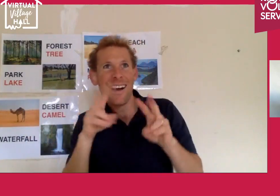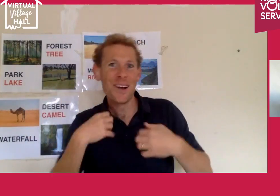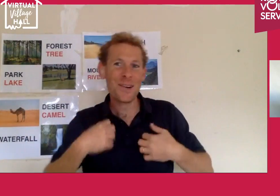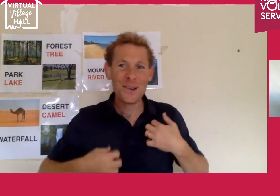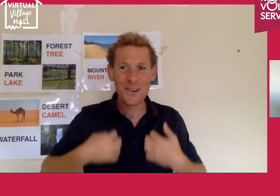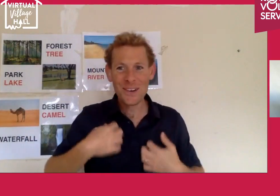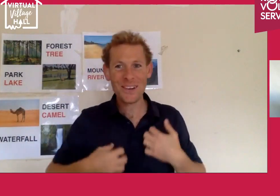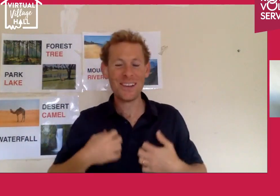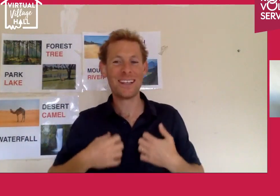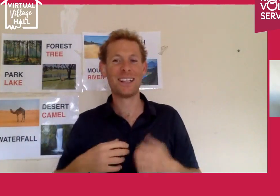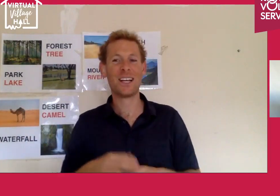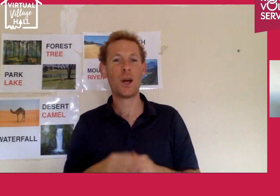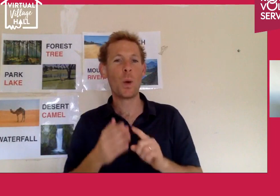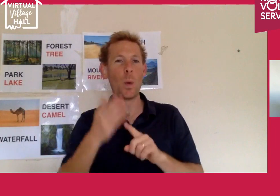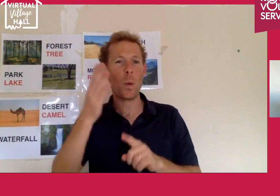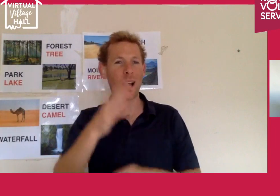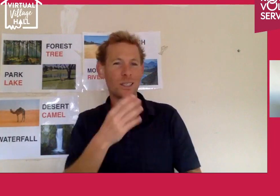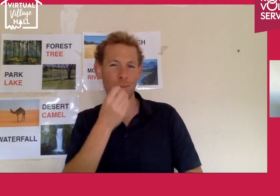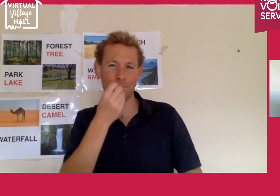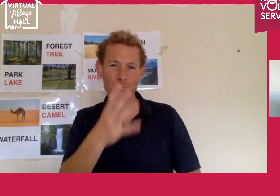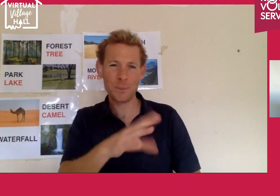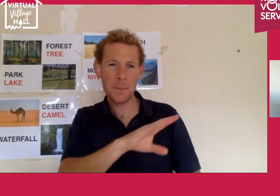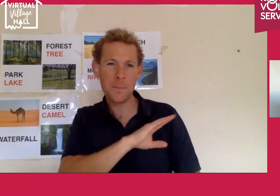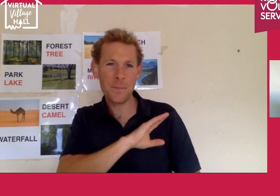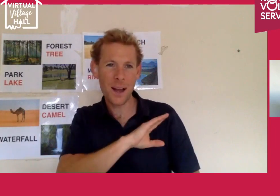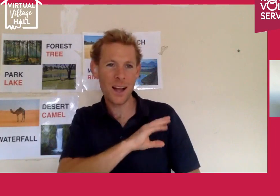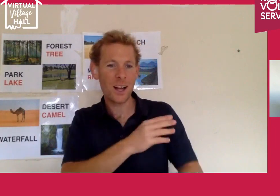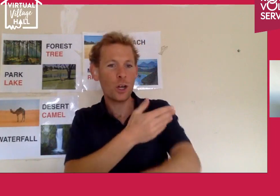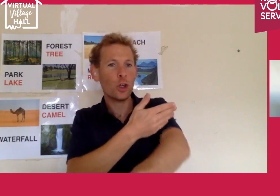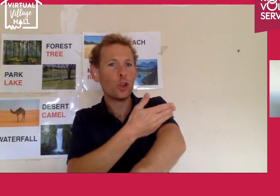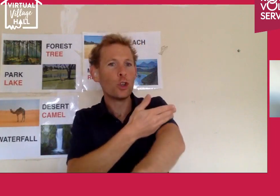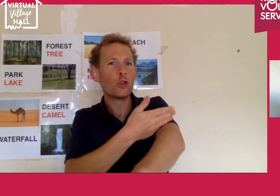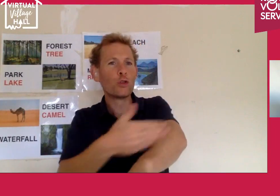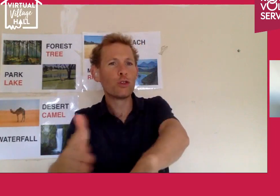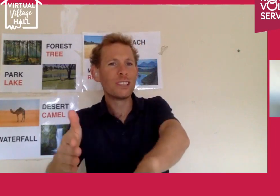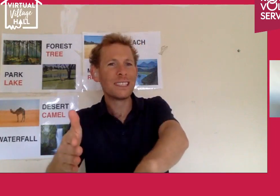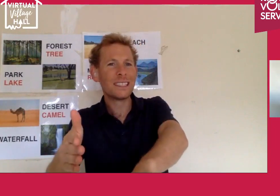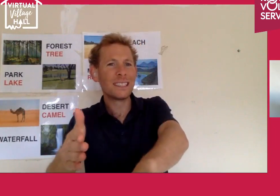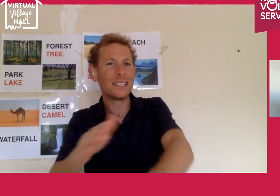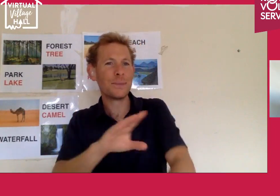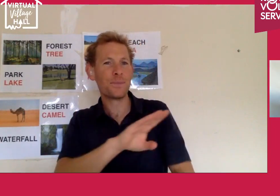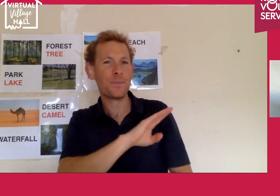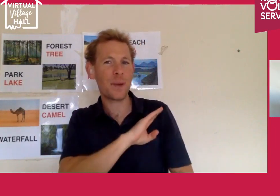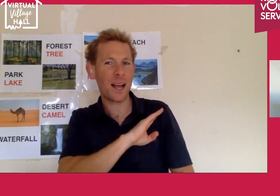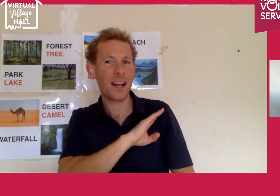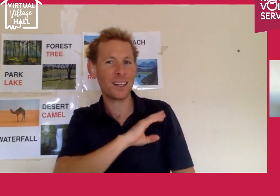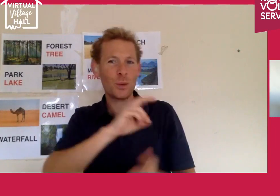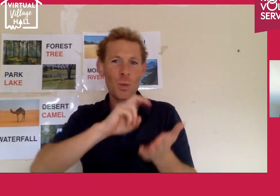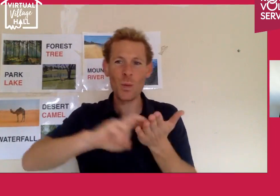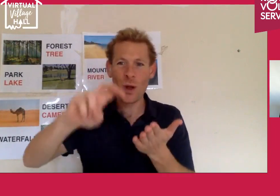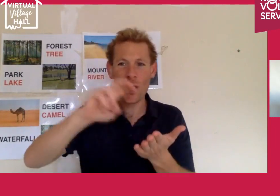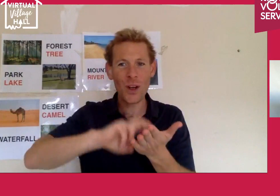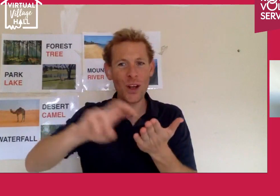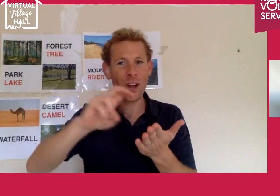Big Ben, and the children were just in awe of all these massive, great big things. We went to a green